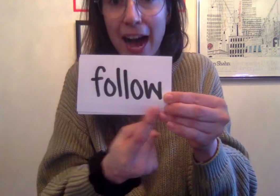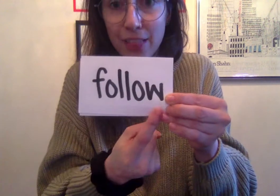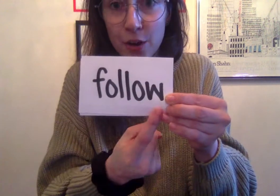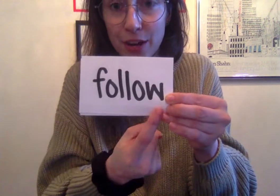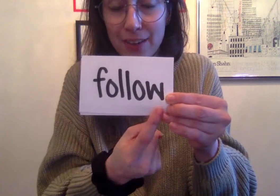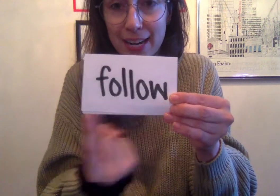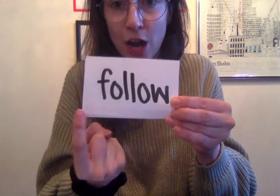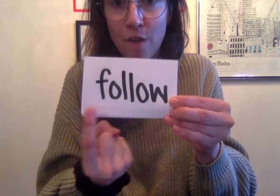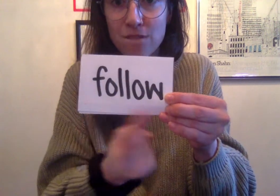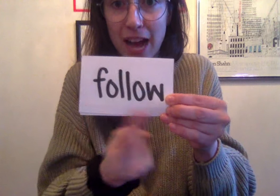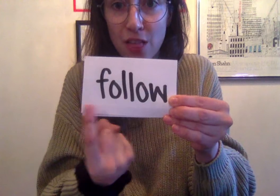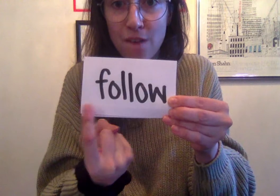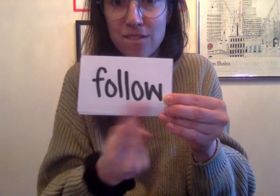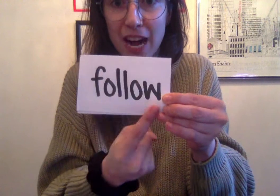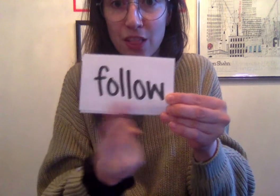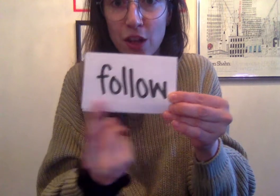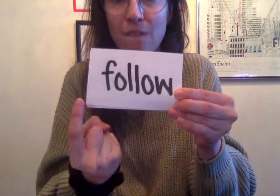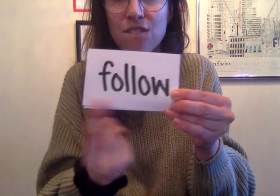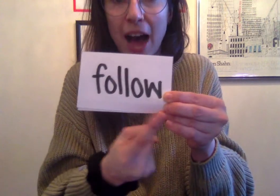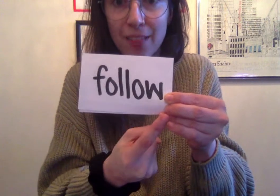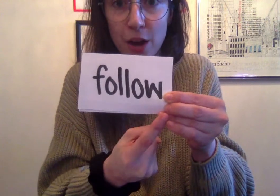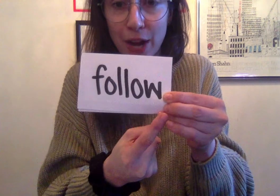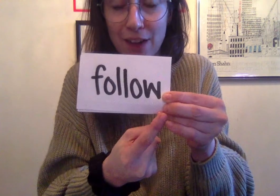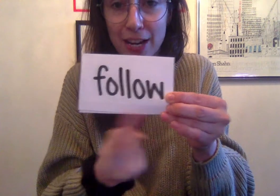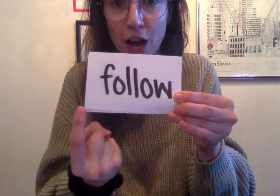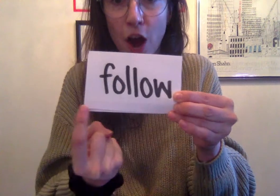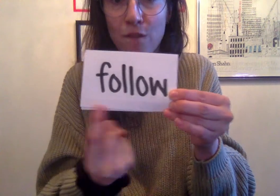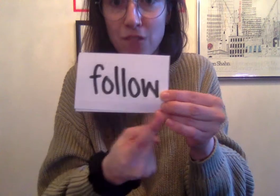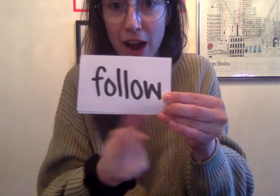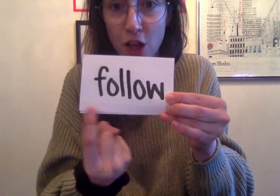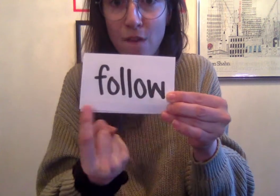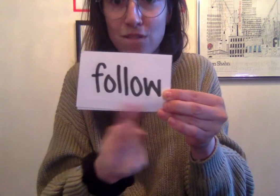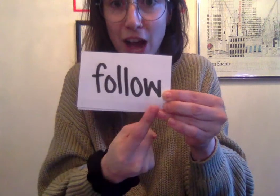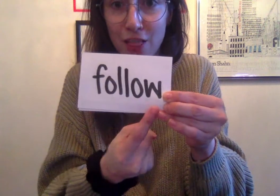Follow, get ready, go. Follow, get ready, go.